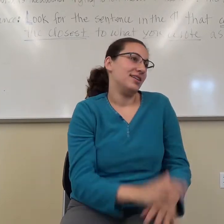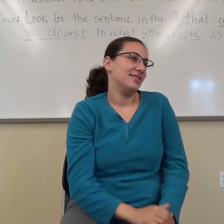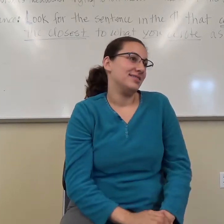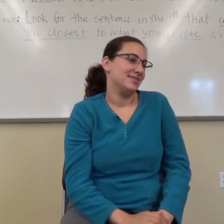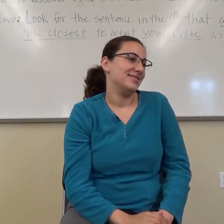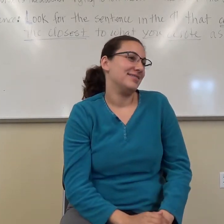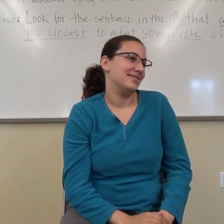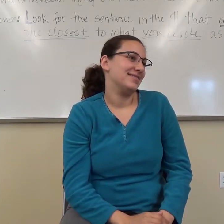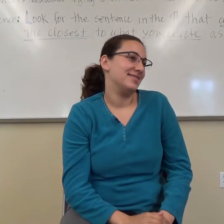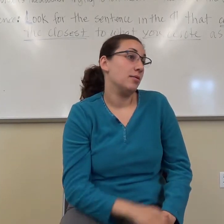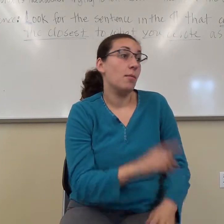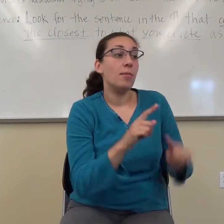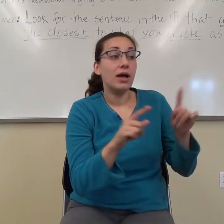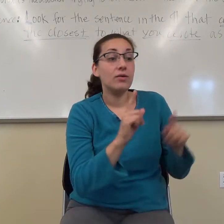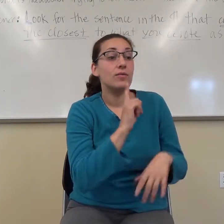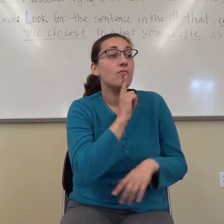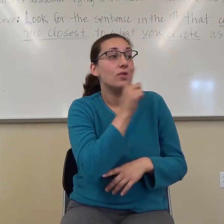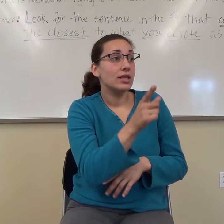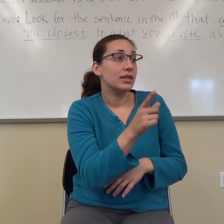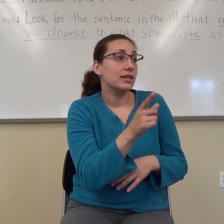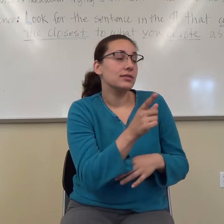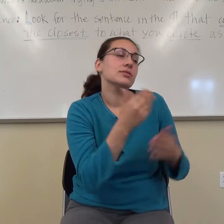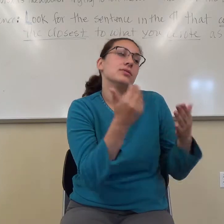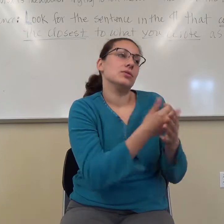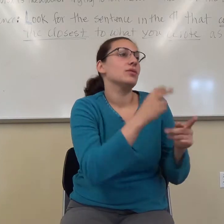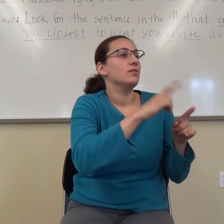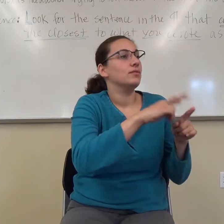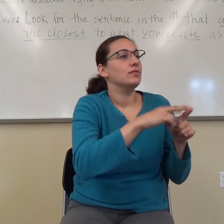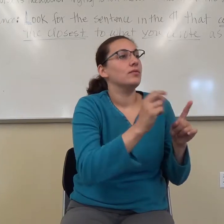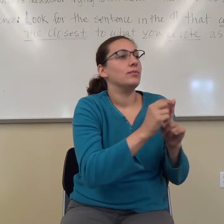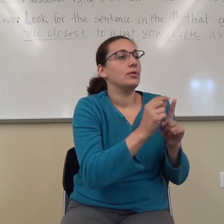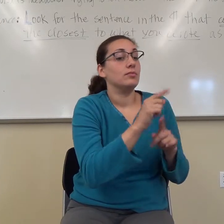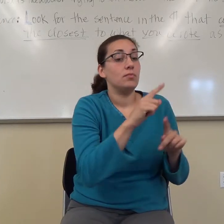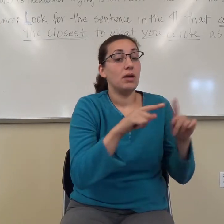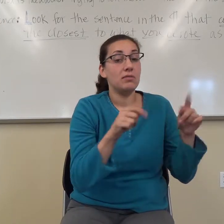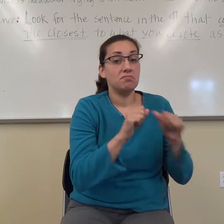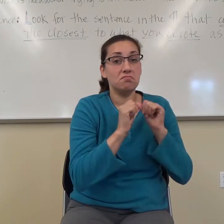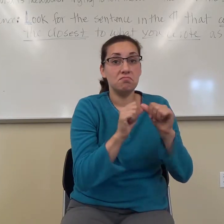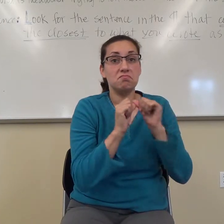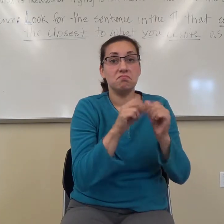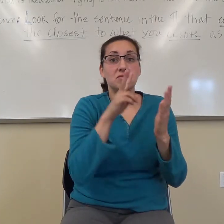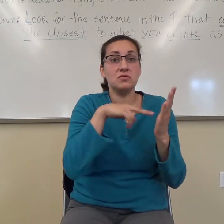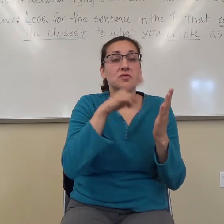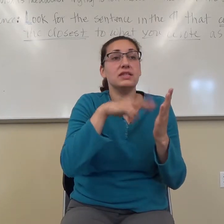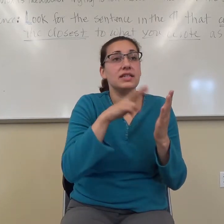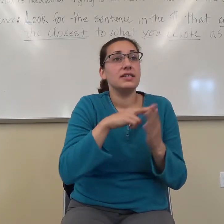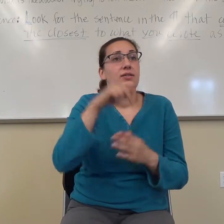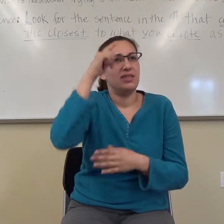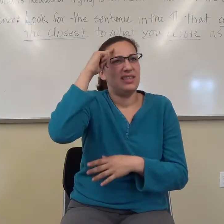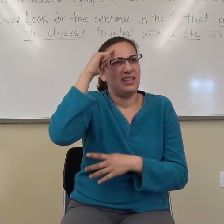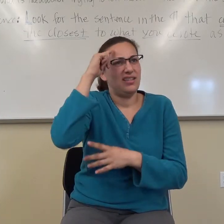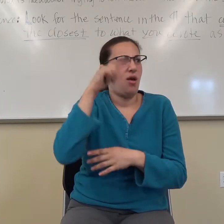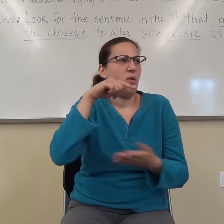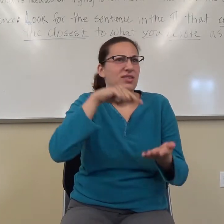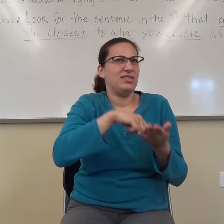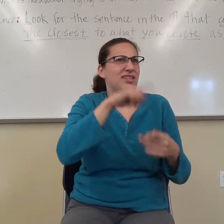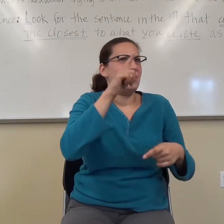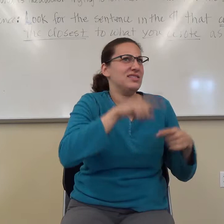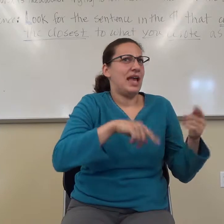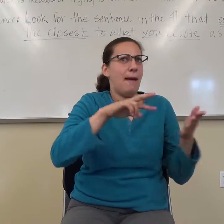when actually it's not. And you keep reading, and you think, wait a minute, this can't mean this, because it doesn't